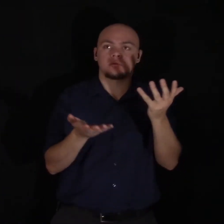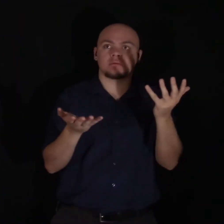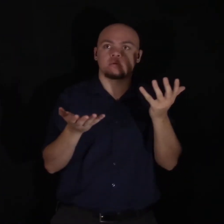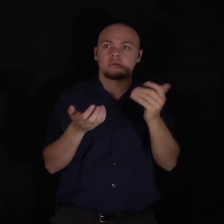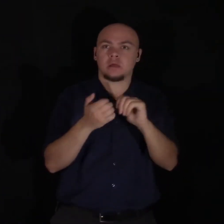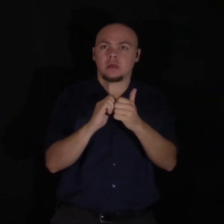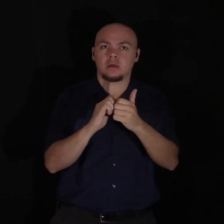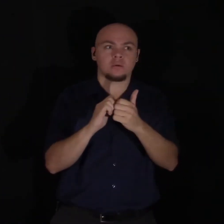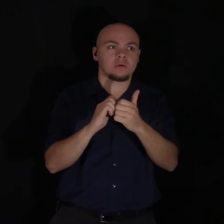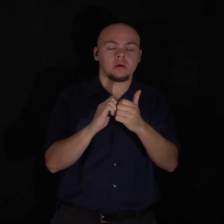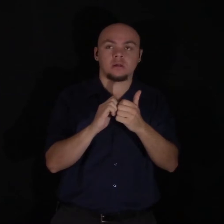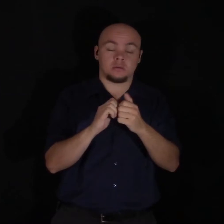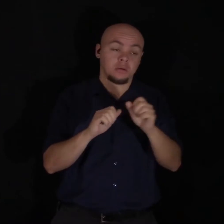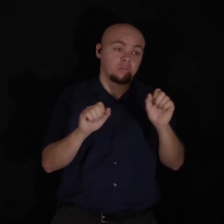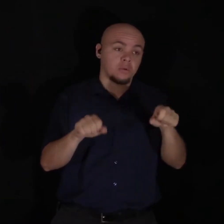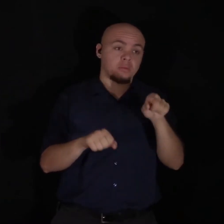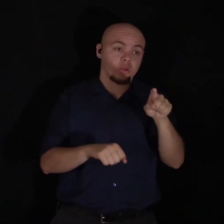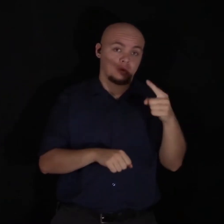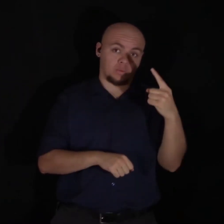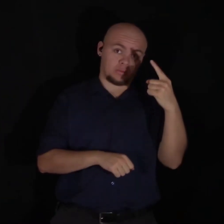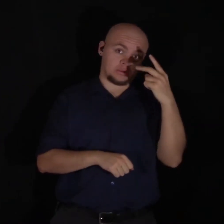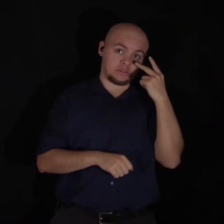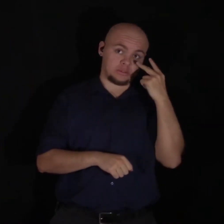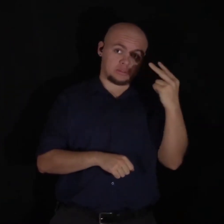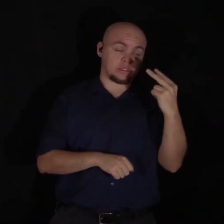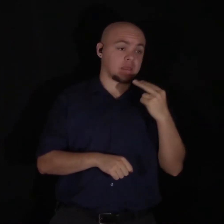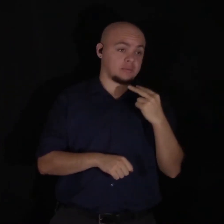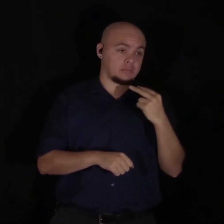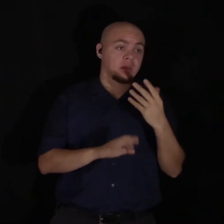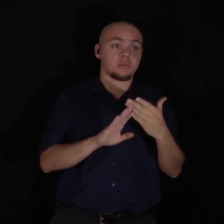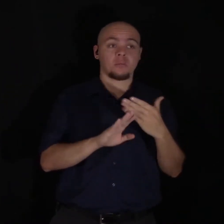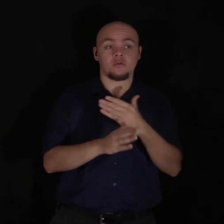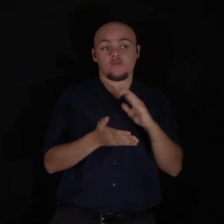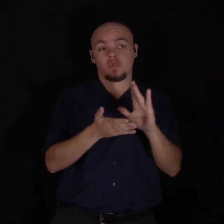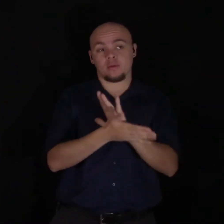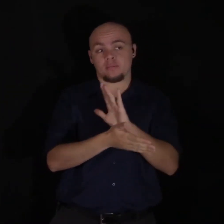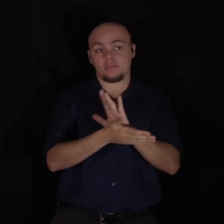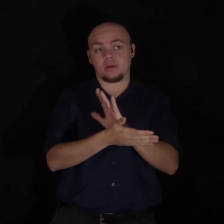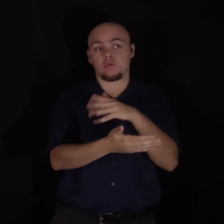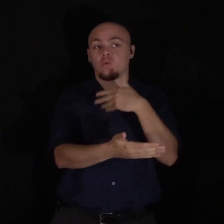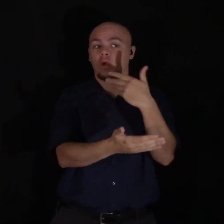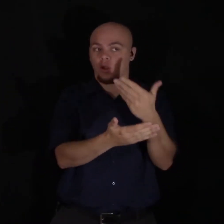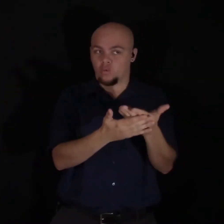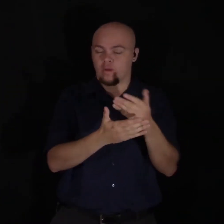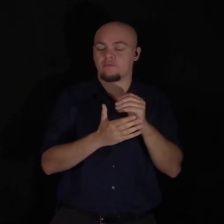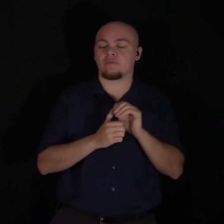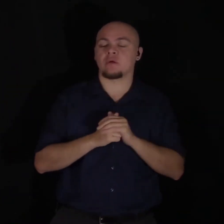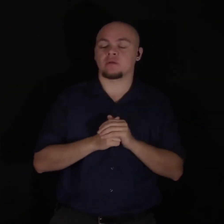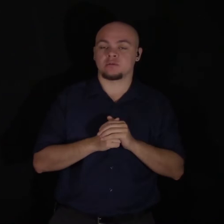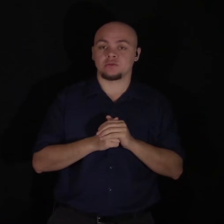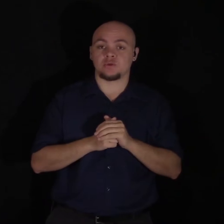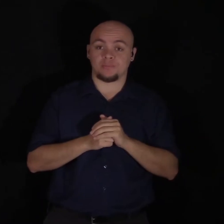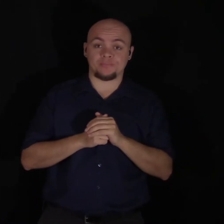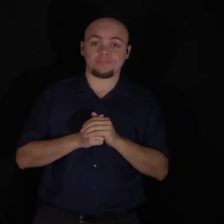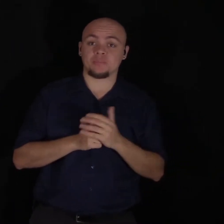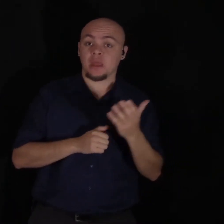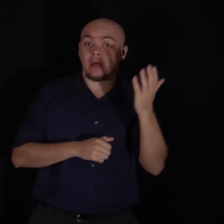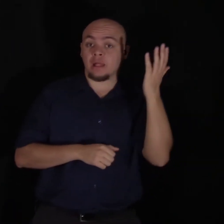very probable that you will see me before these papers can come into your possession. Last Monday,